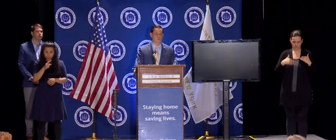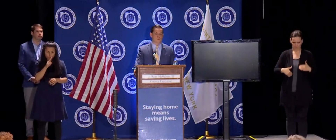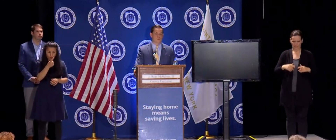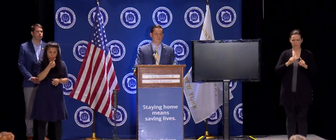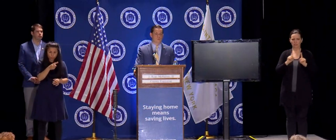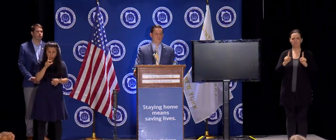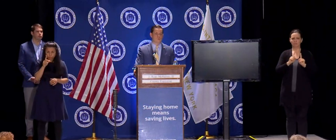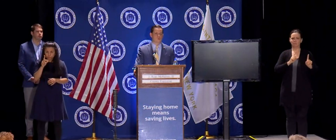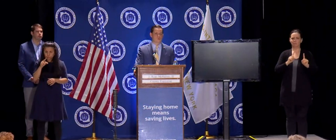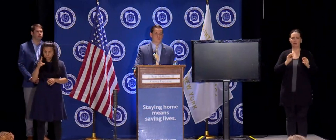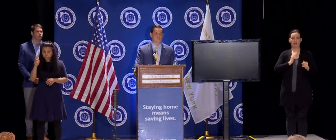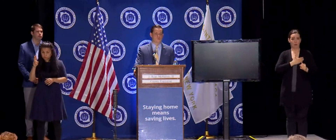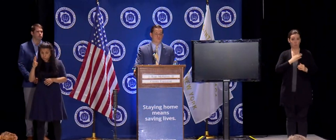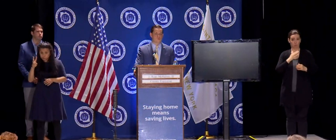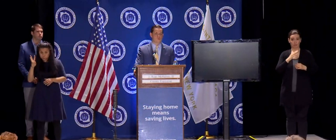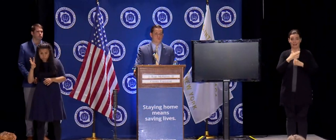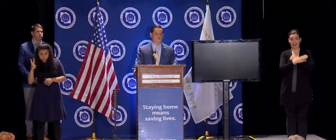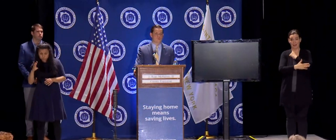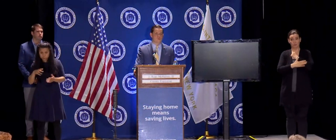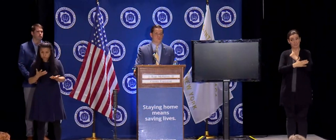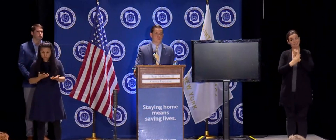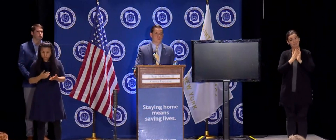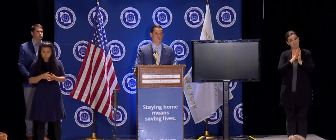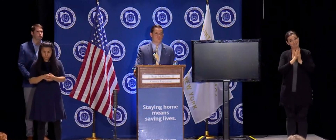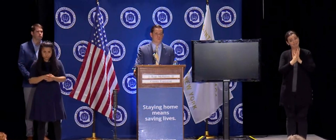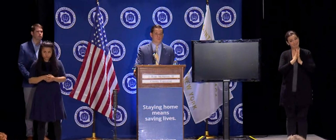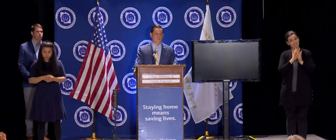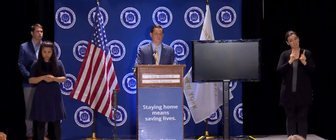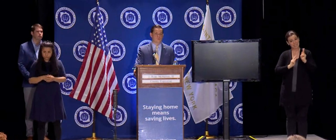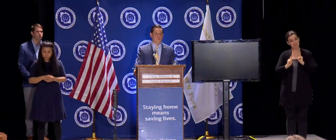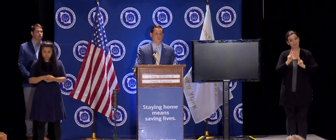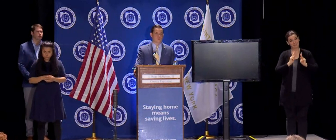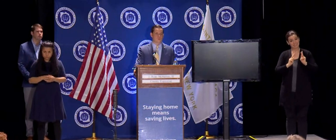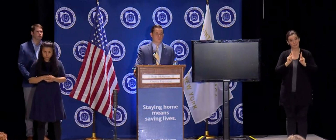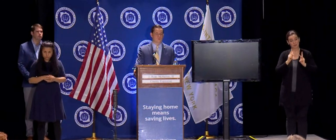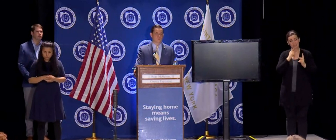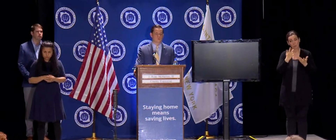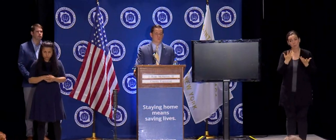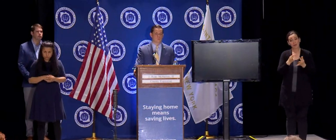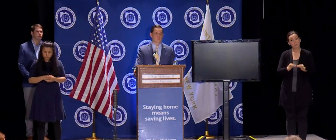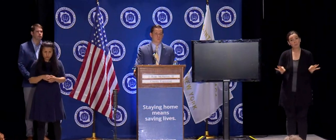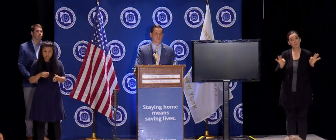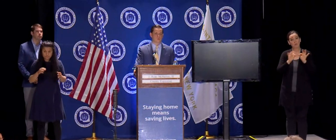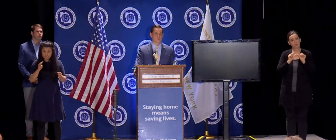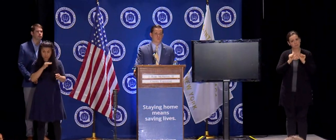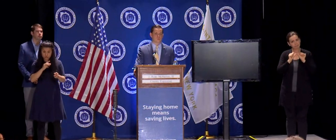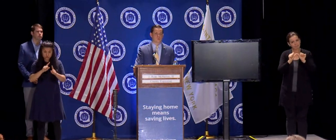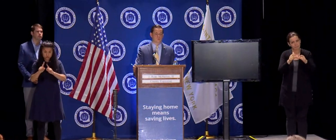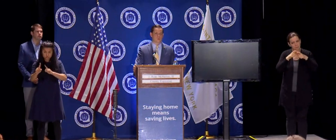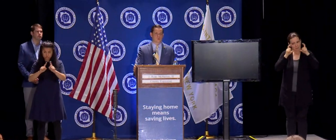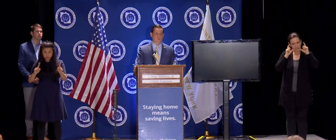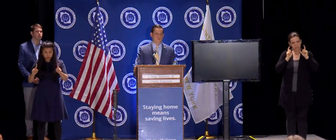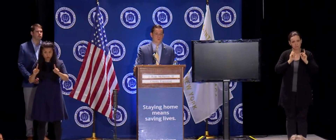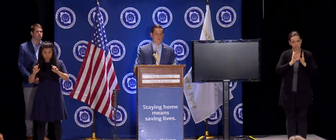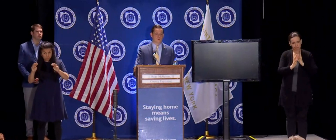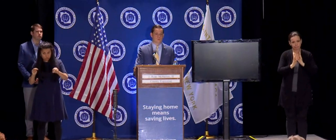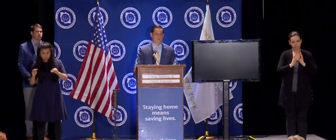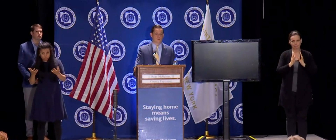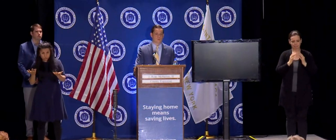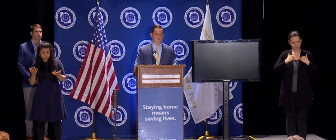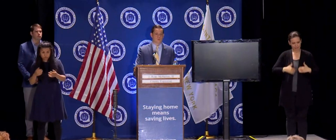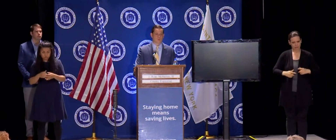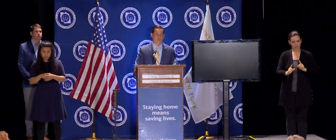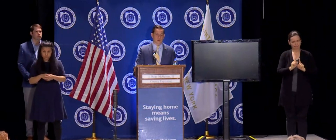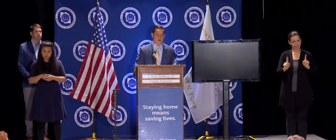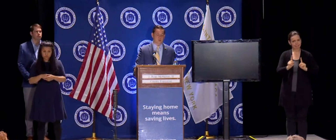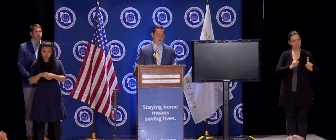densely populated in the region. So in your opinion, how important is it for people to continue to wear masks and social distance as we move through